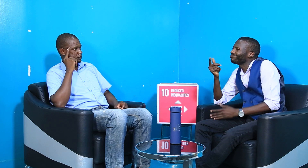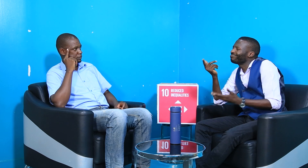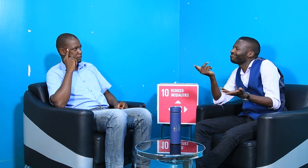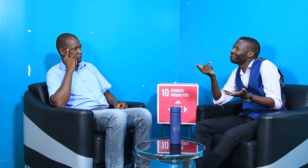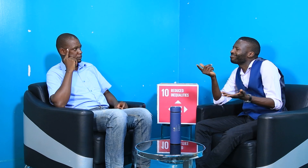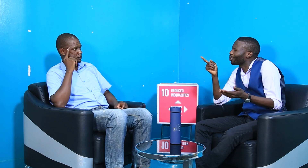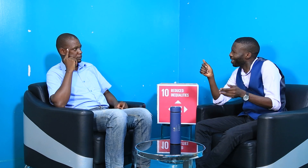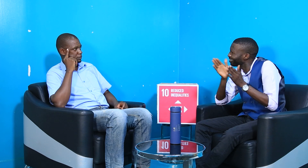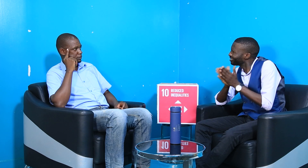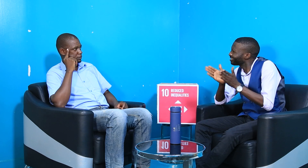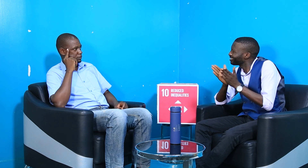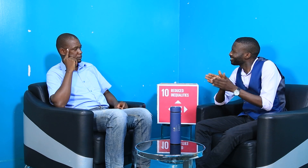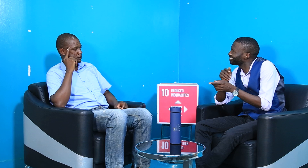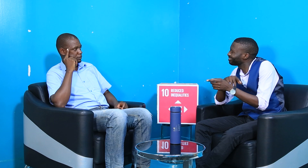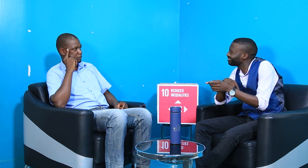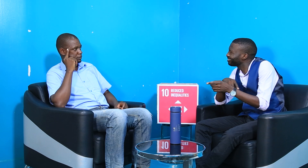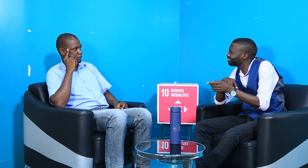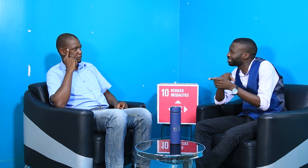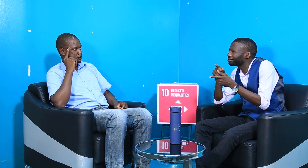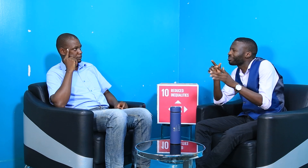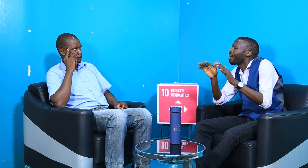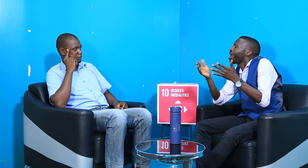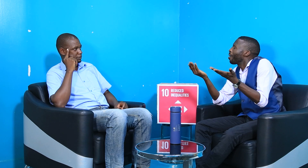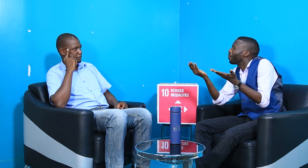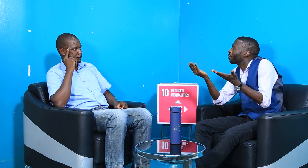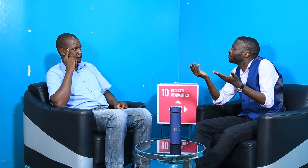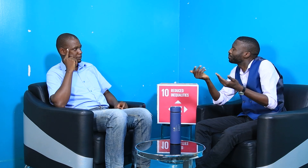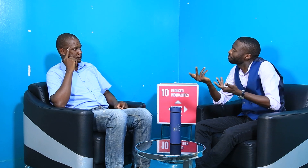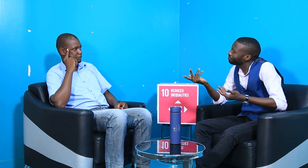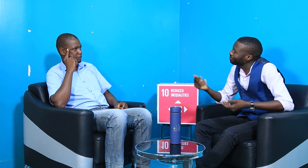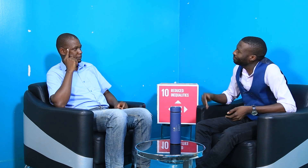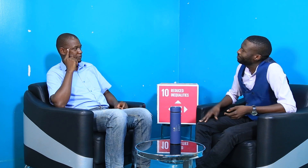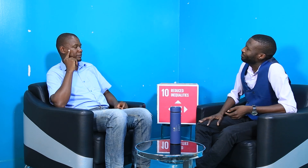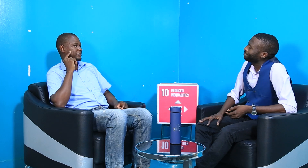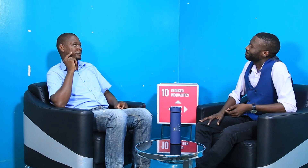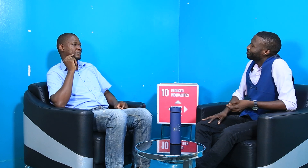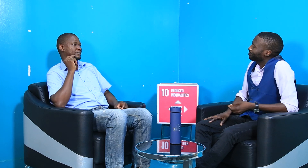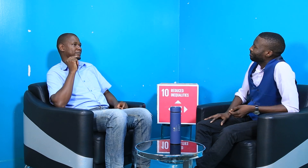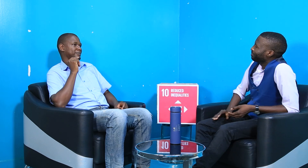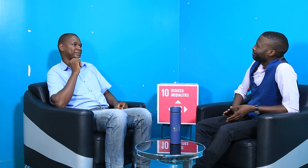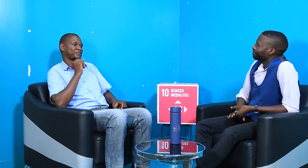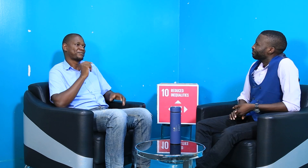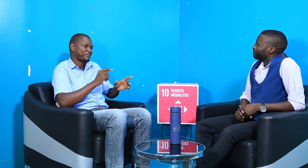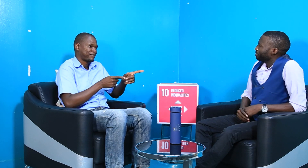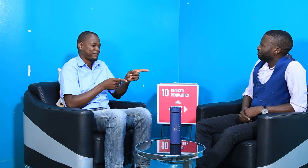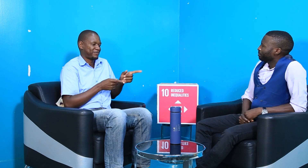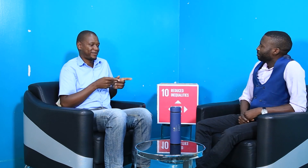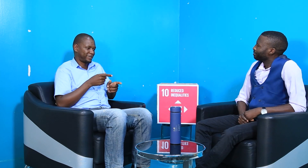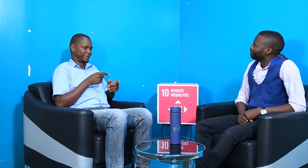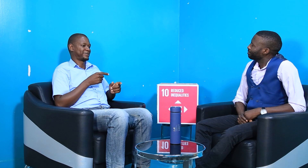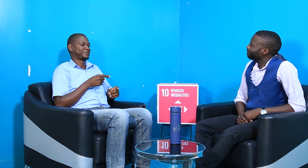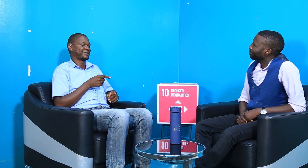HIV/AIDS is going to stop by 2030, or I need some explanation about that, and how are they going to do it?